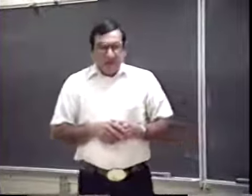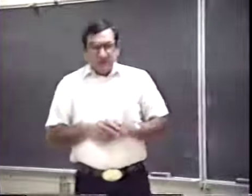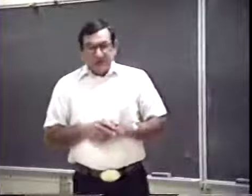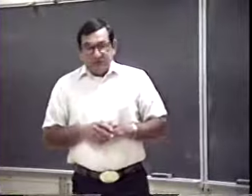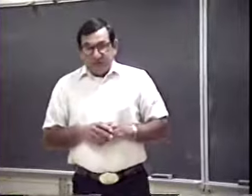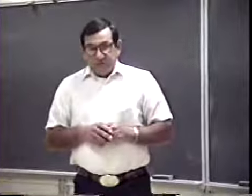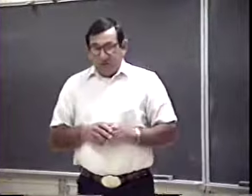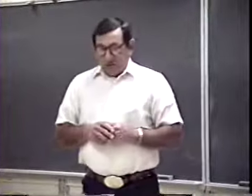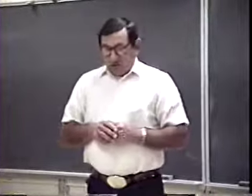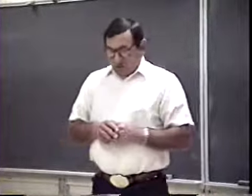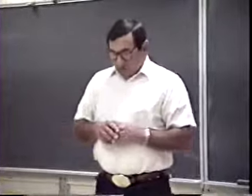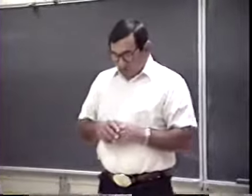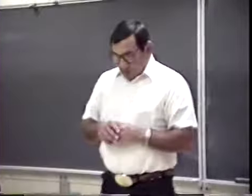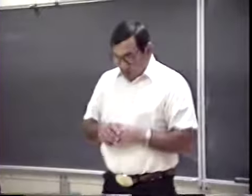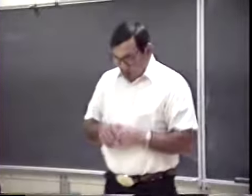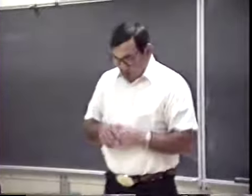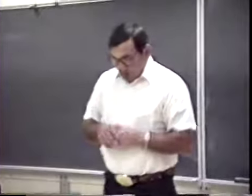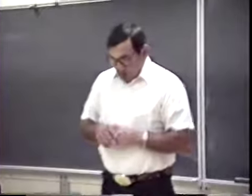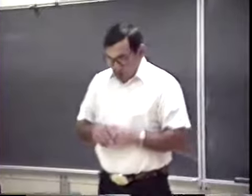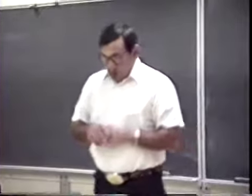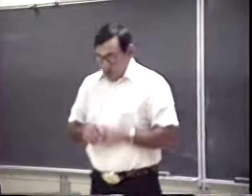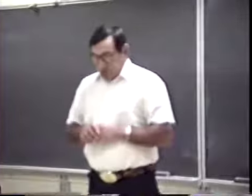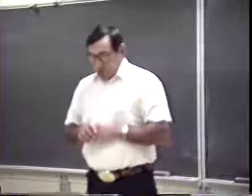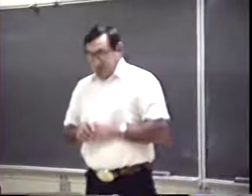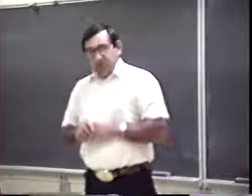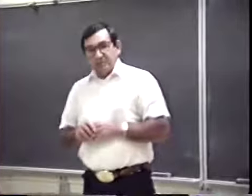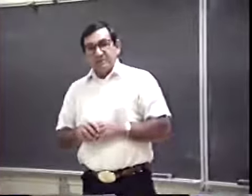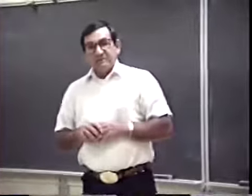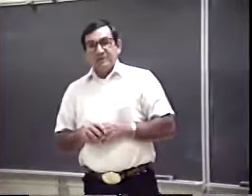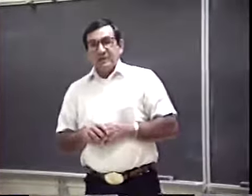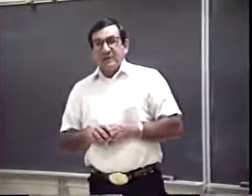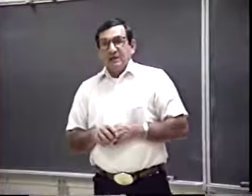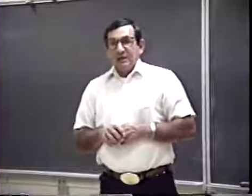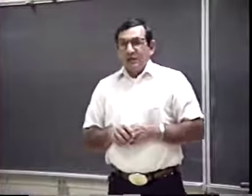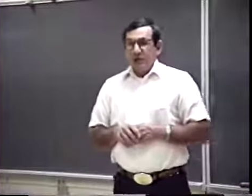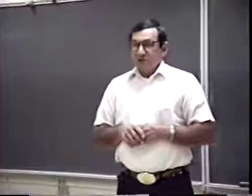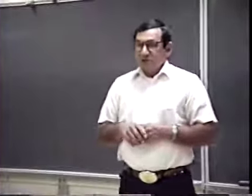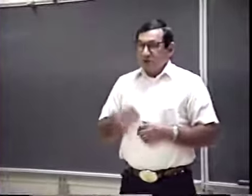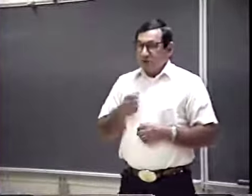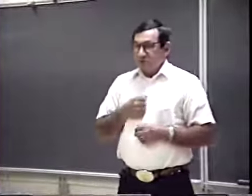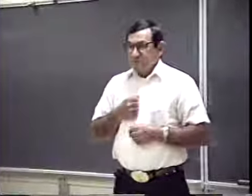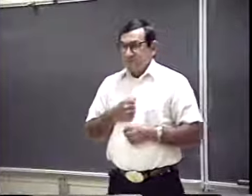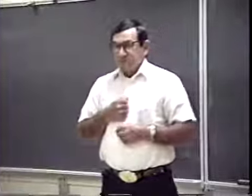There was a grandfather in the old days. The people had lost all their